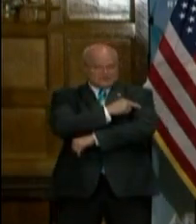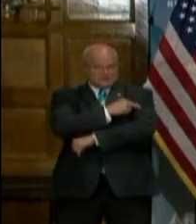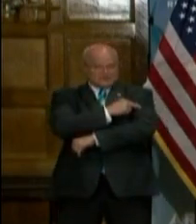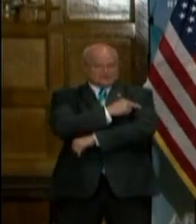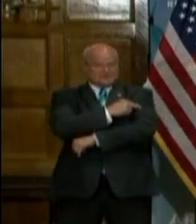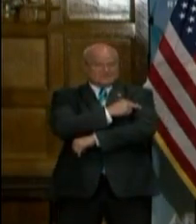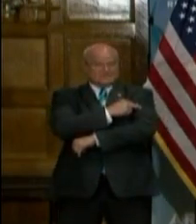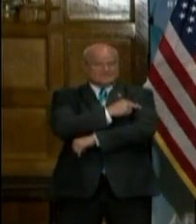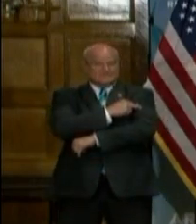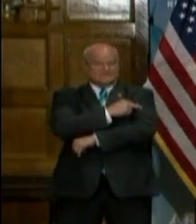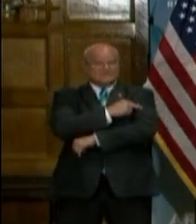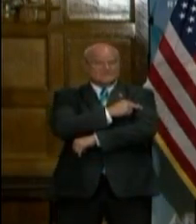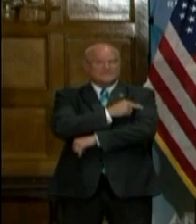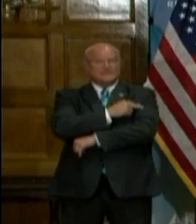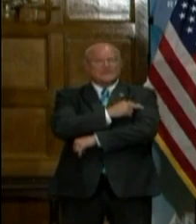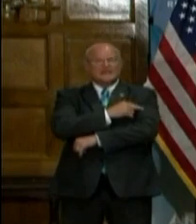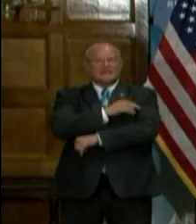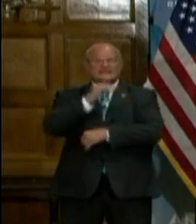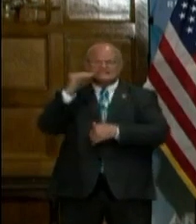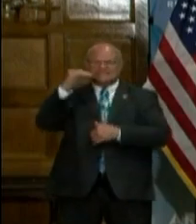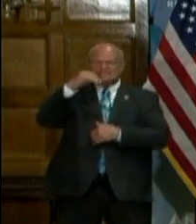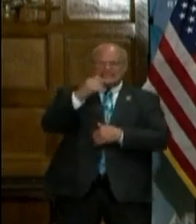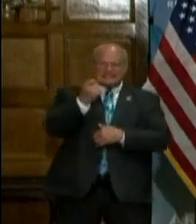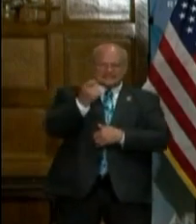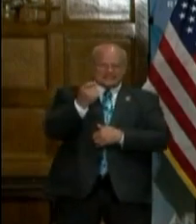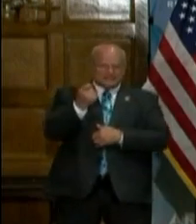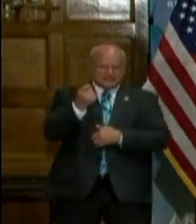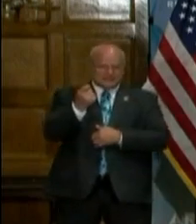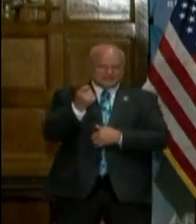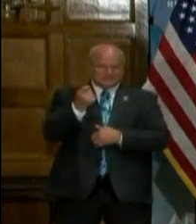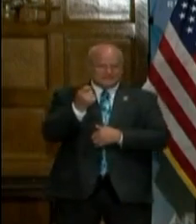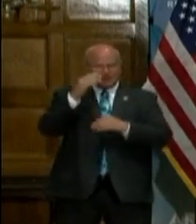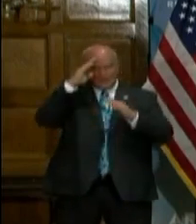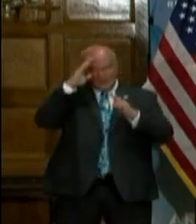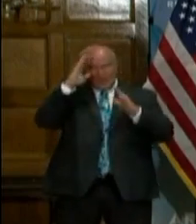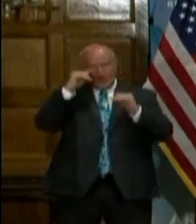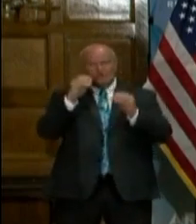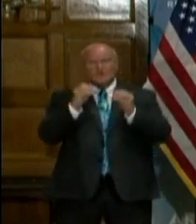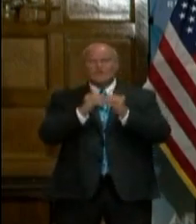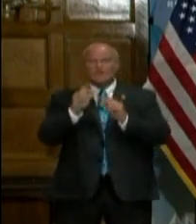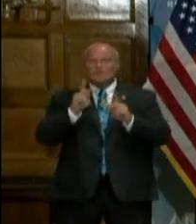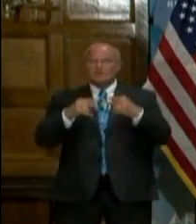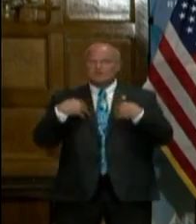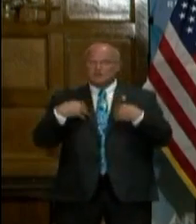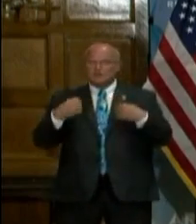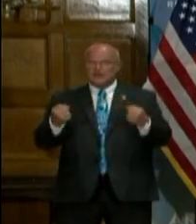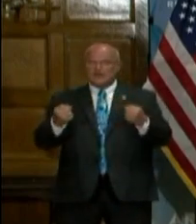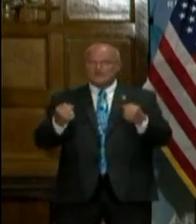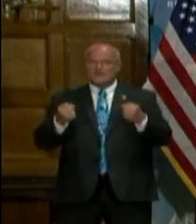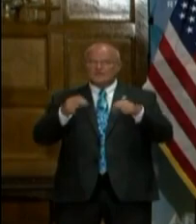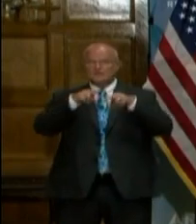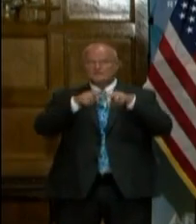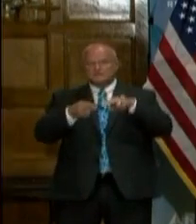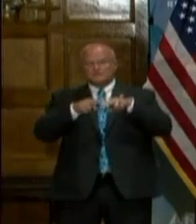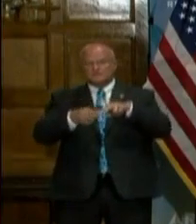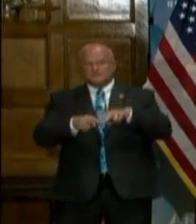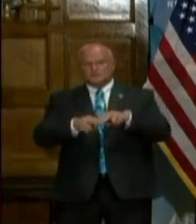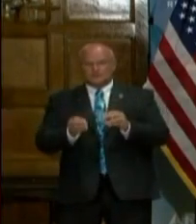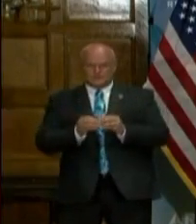hospitalized patients is down slightly. We've got, hopefully, as more people recover, that will go down some more.